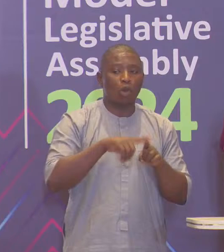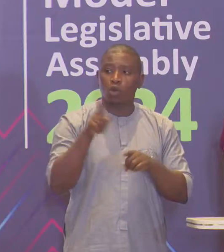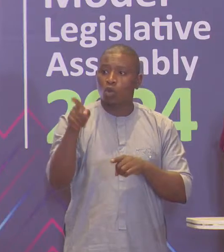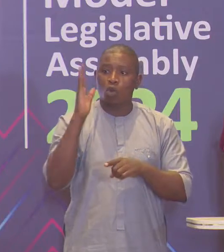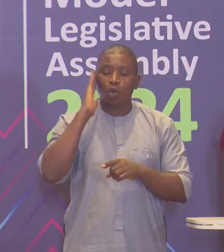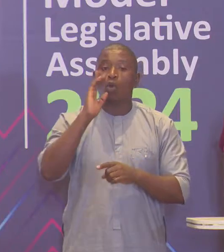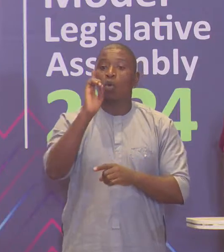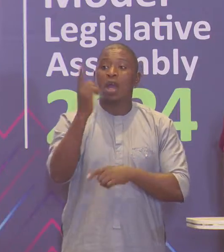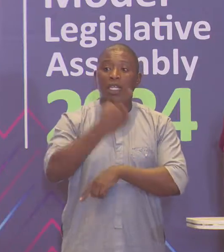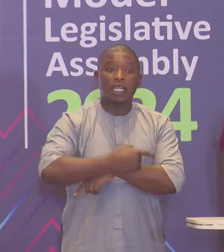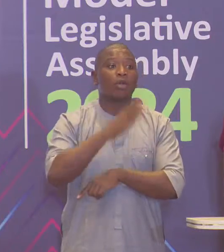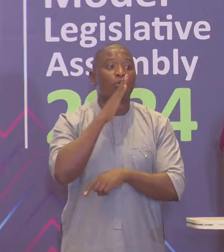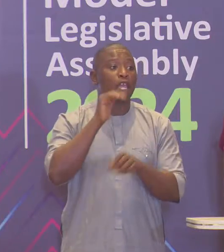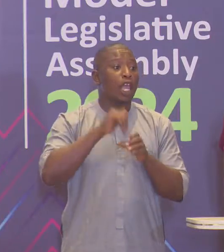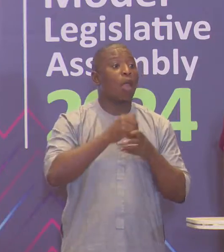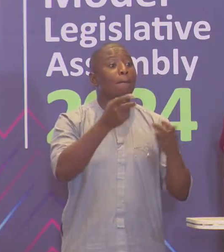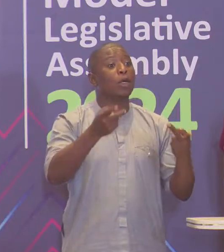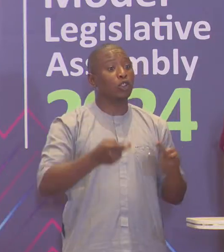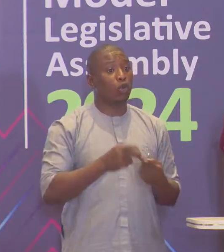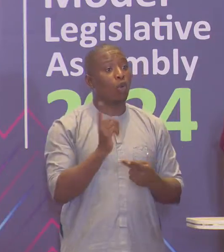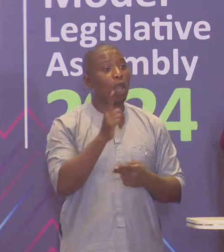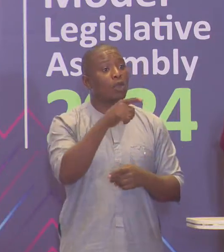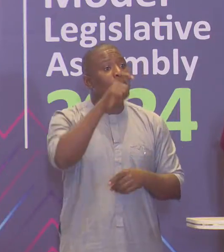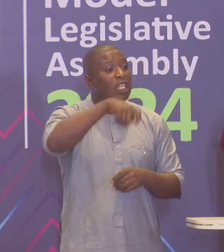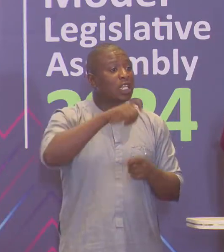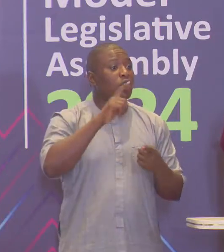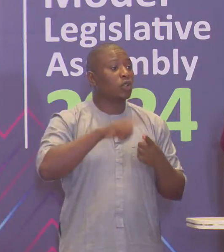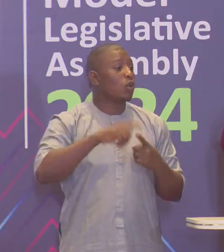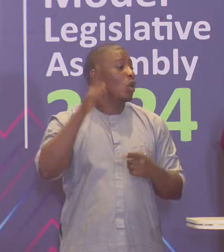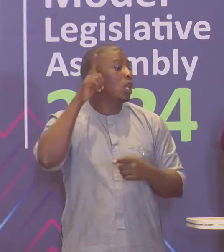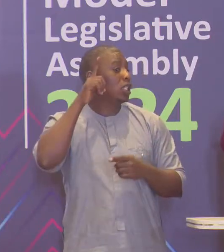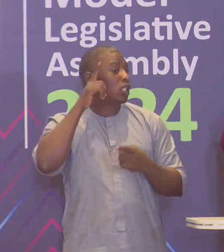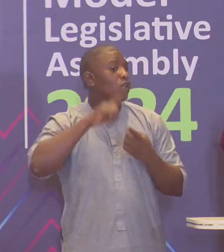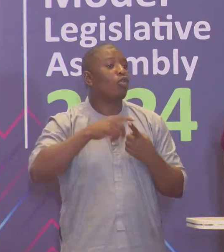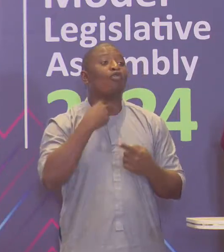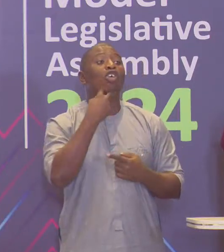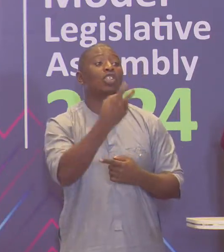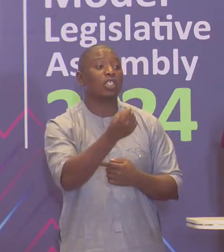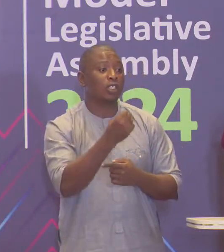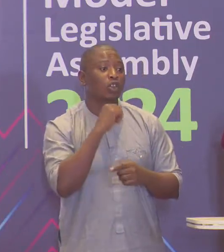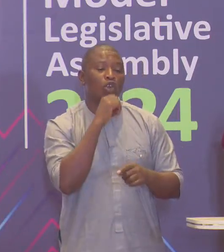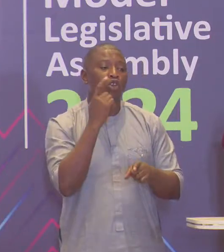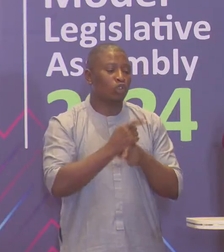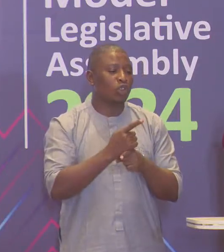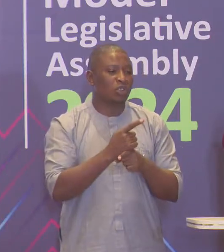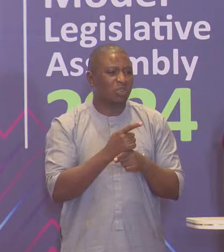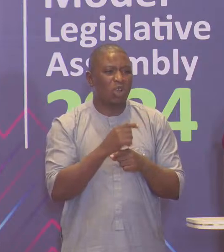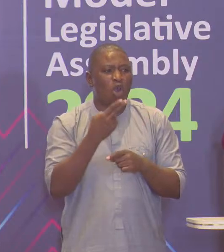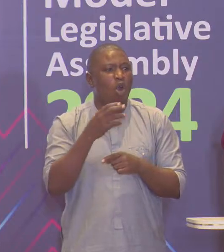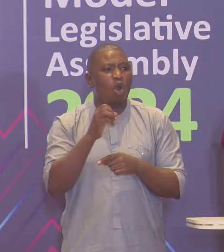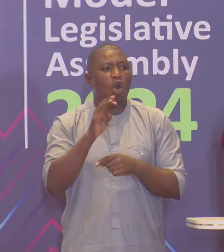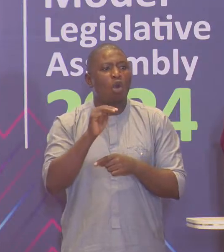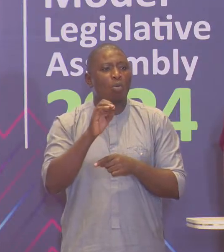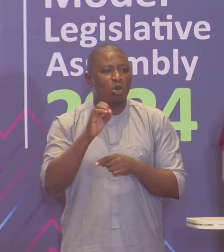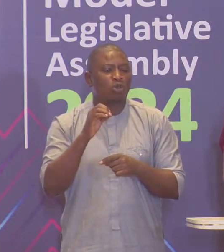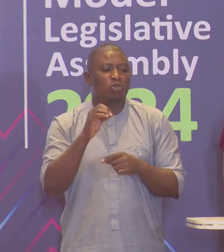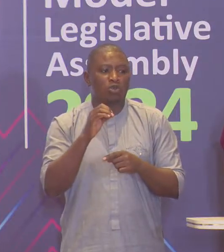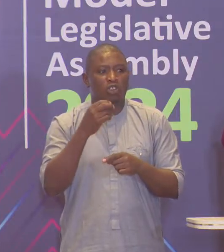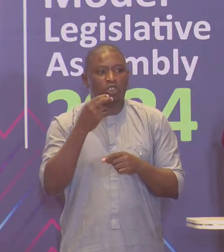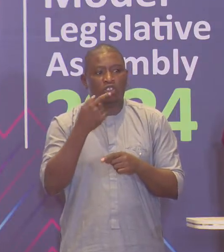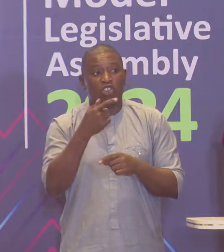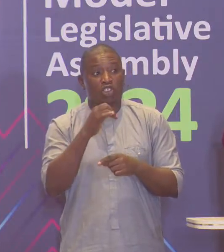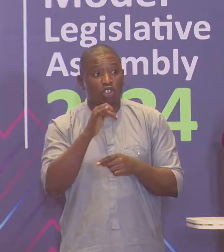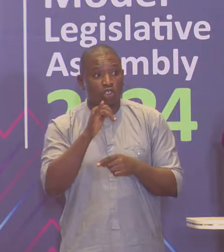be in positions where you need to listen to voices, and not just a homogeneous sort of voice, but that you need